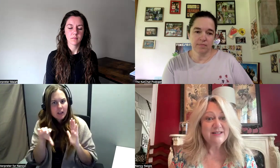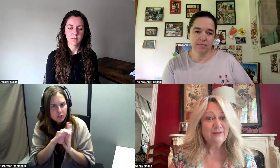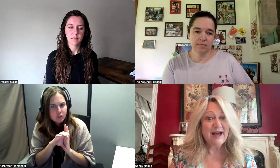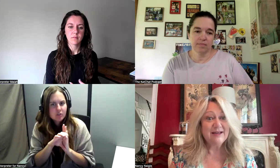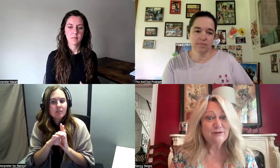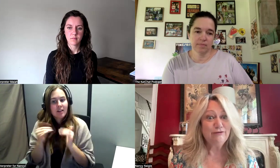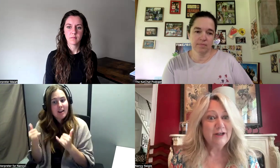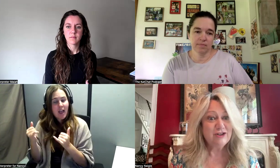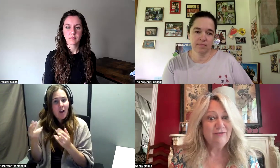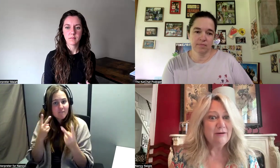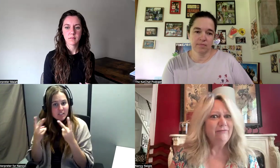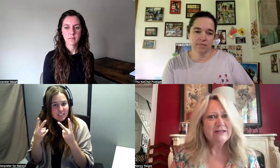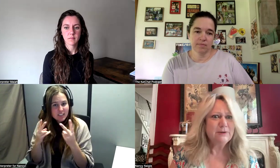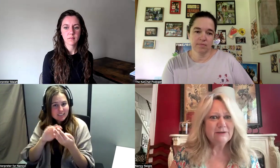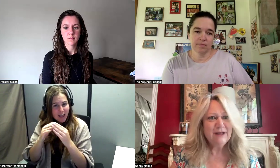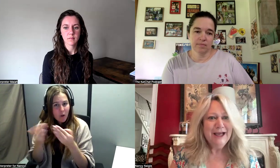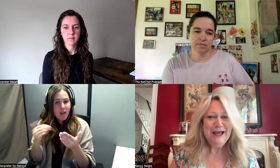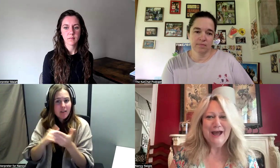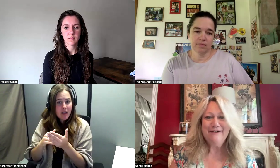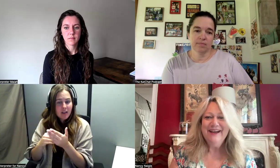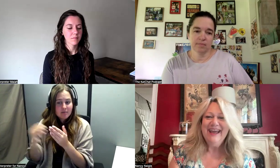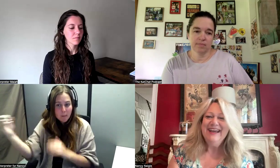to visit with a high school friend she found on Facebook,